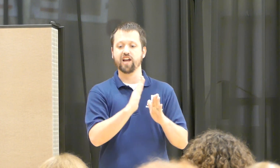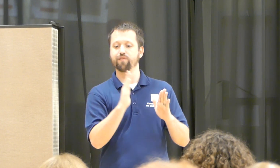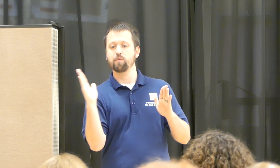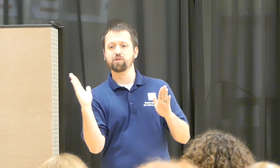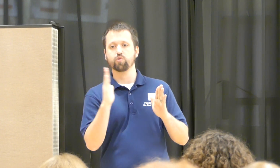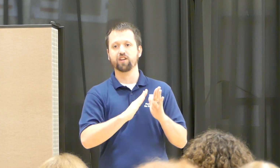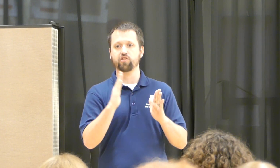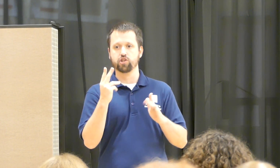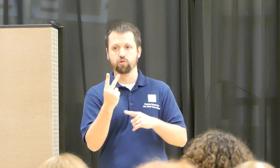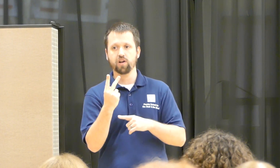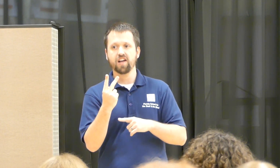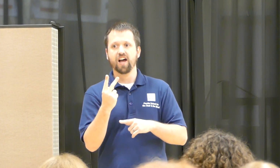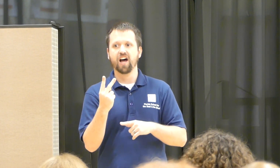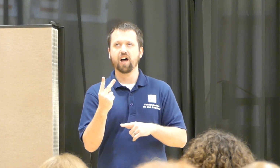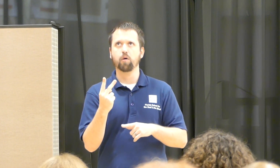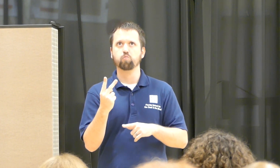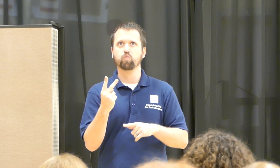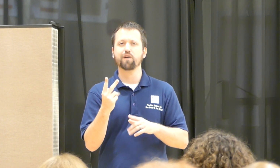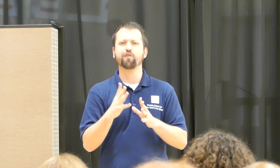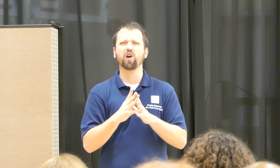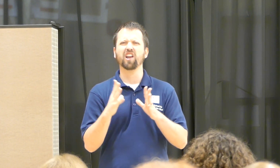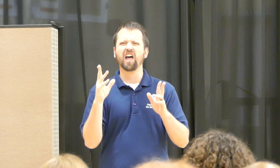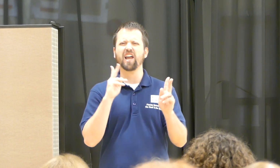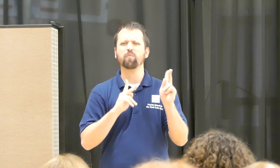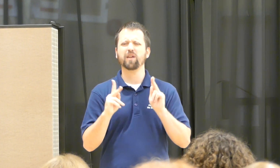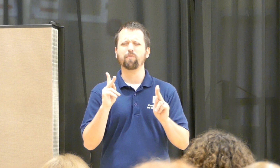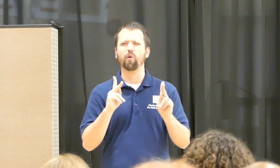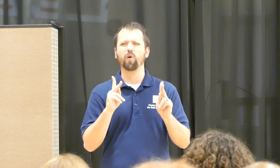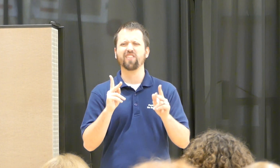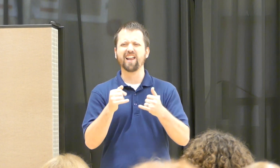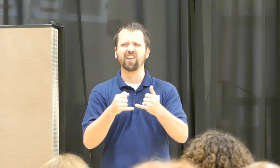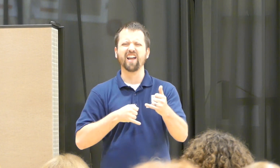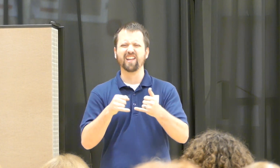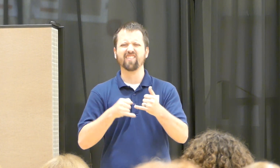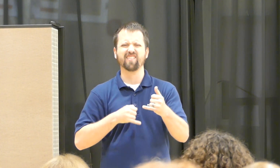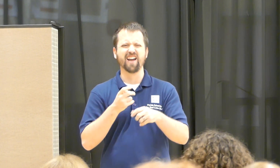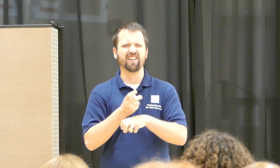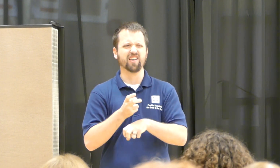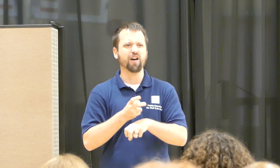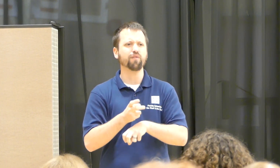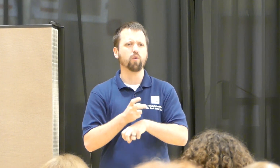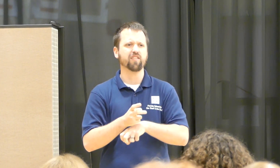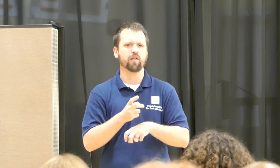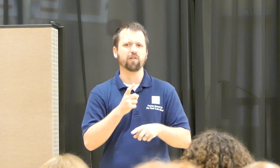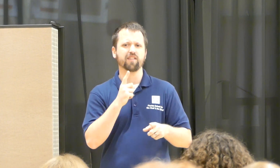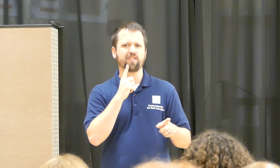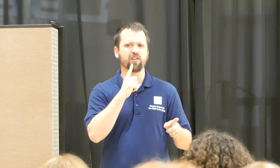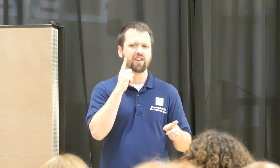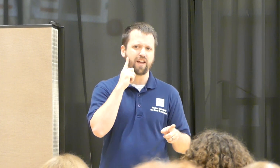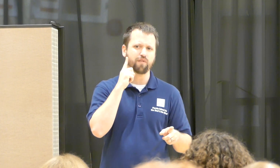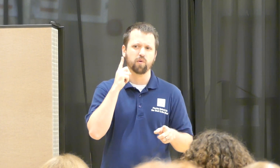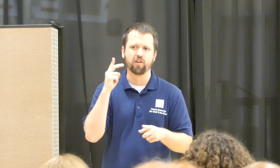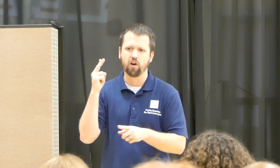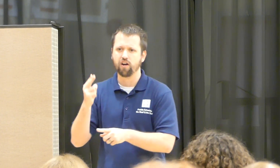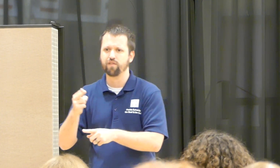of in between the two. For a lot of people, where that line is kind of tough when someone's considered deaf and when they're hard of